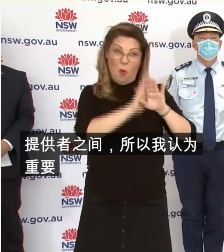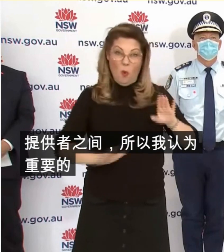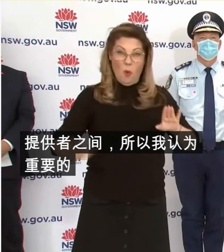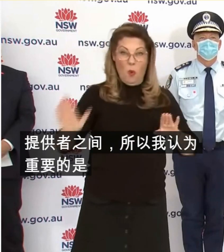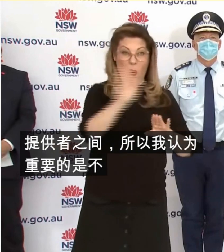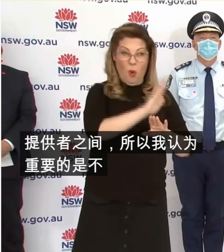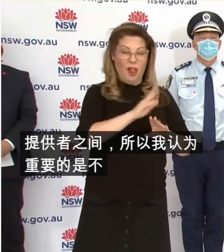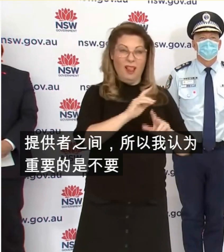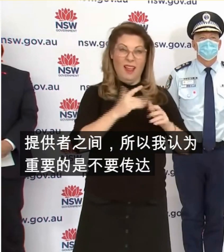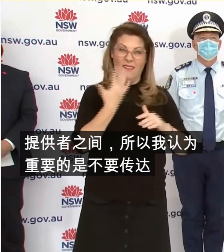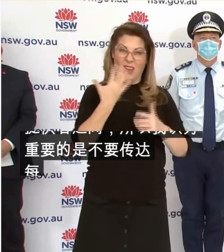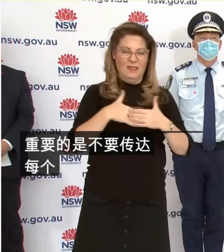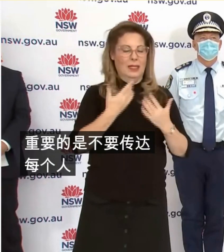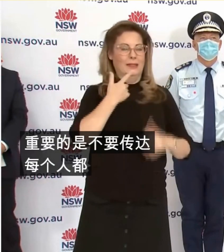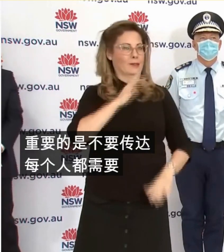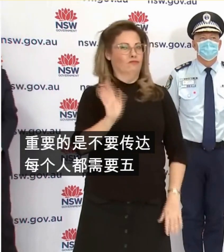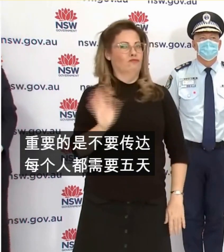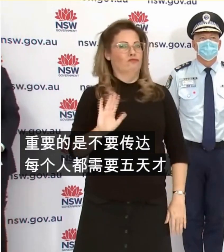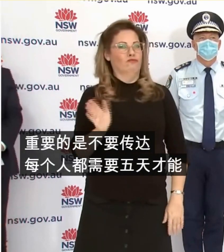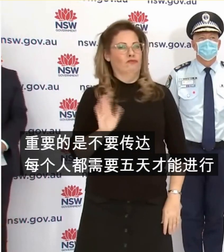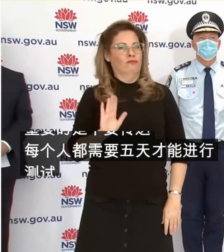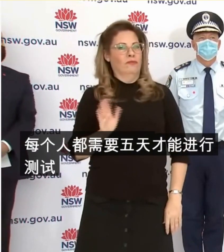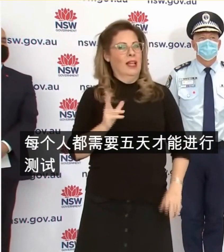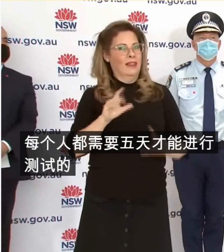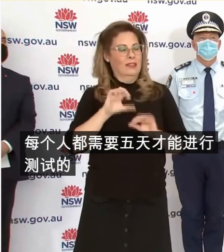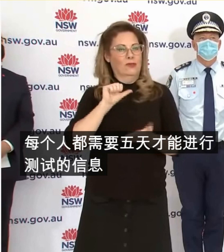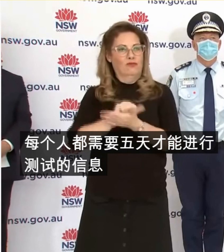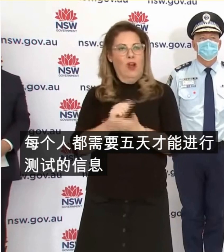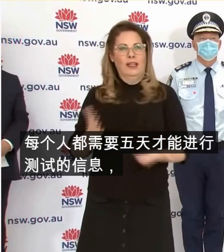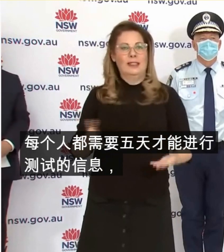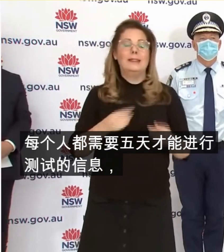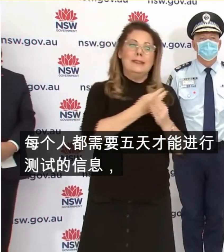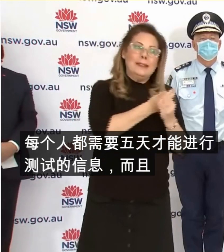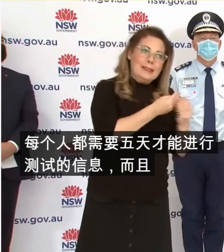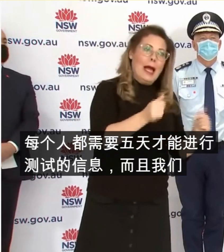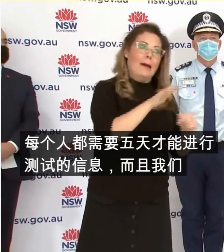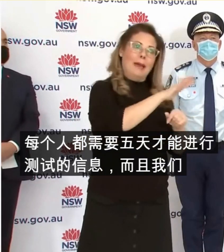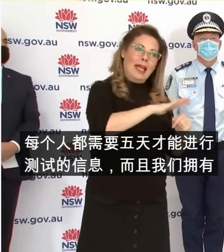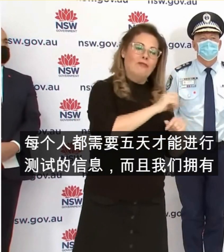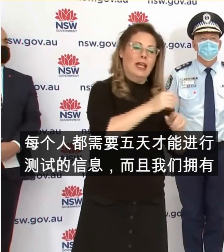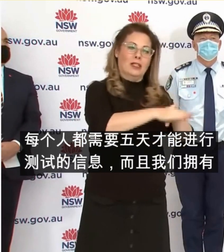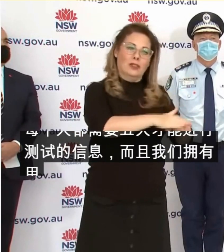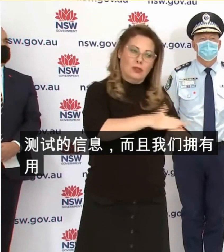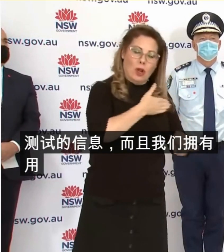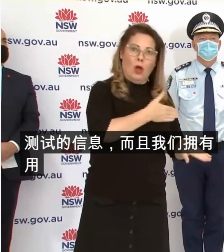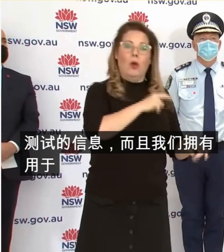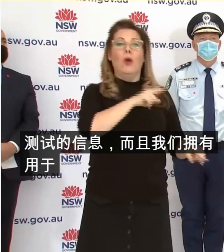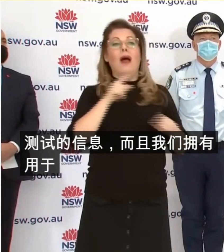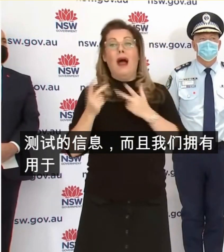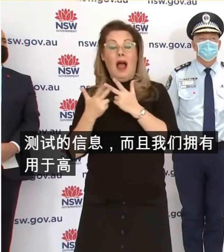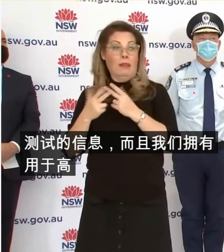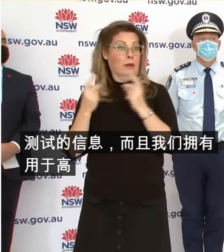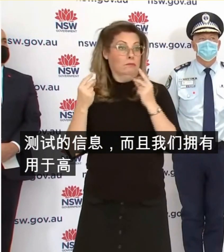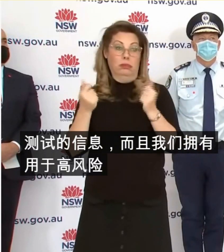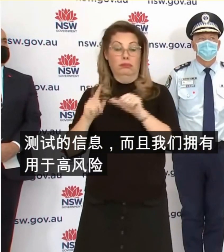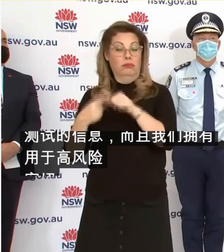think it is really important to not give a message that everyone will take 5 days to get a test. And also, we have got rapid testing facilities